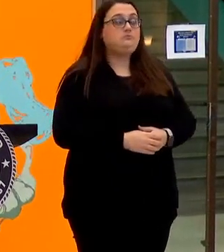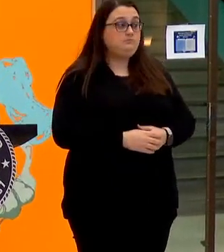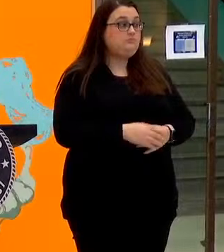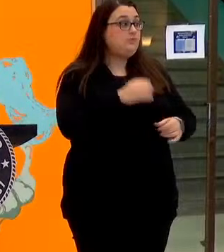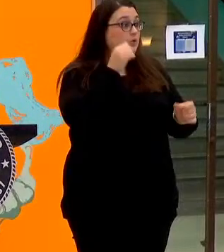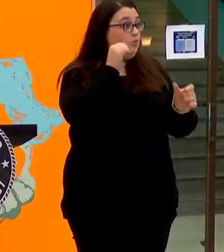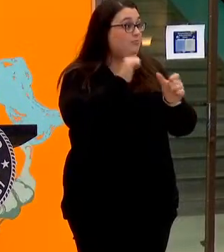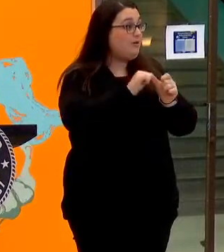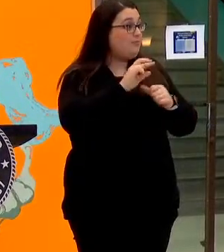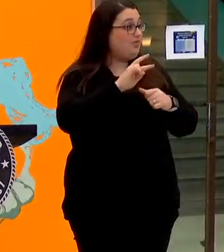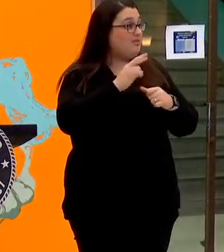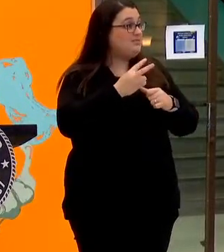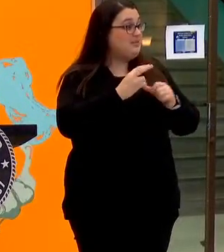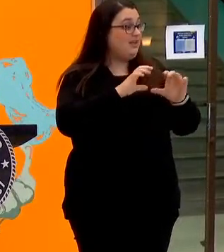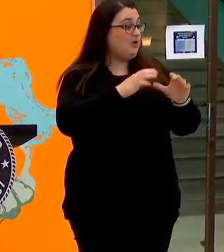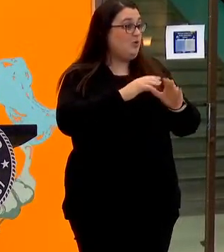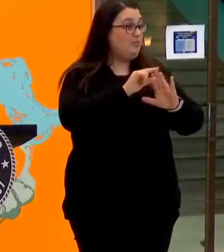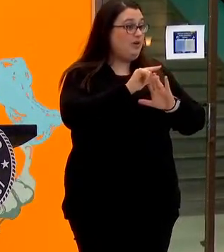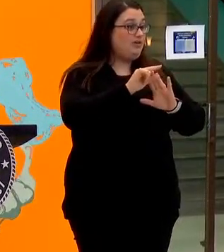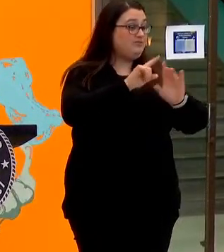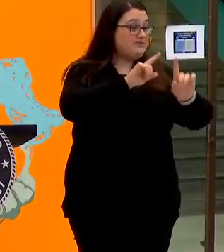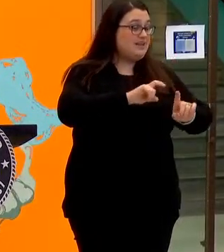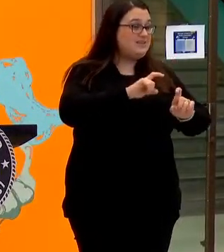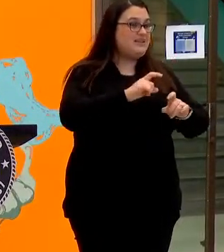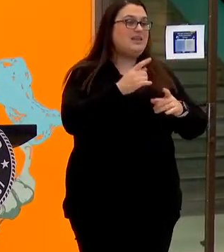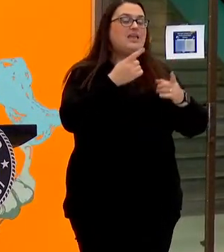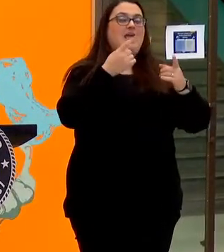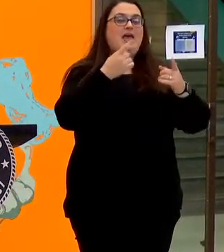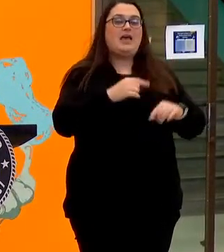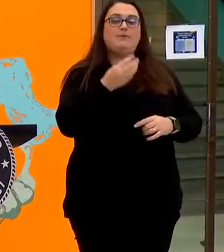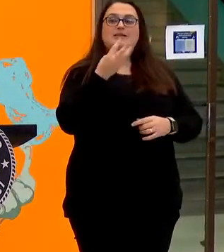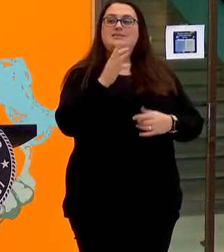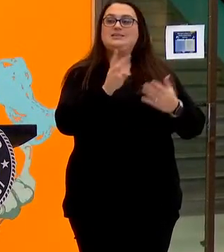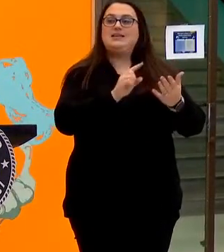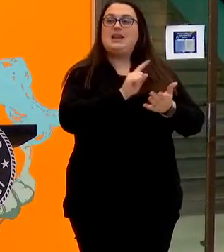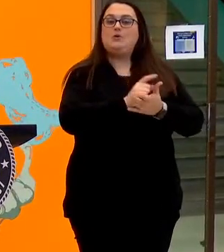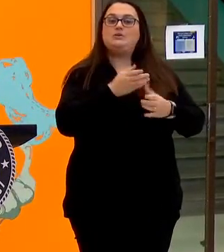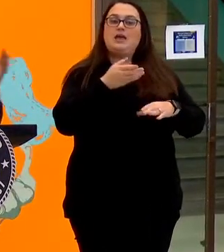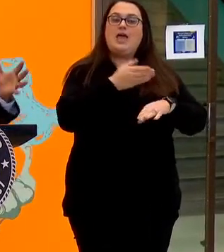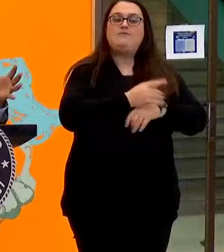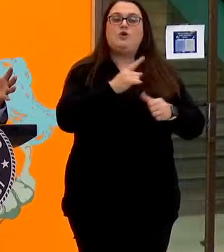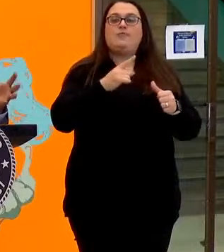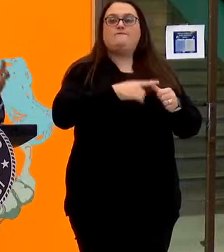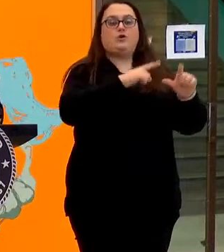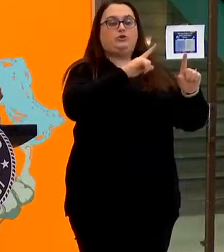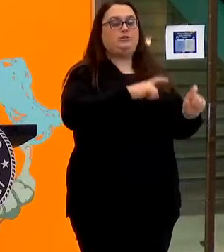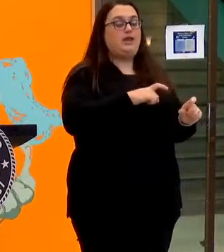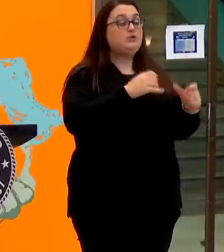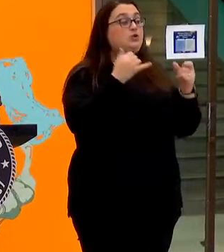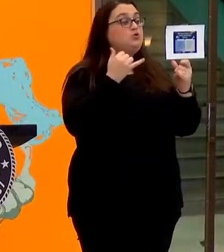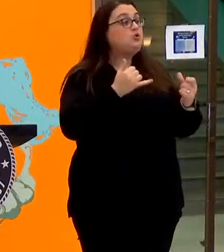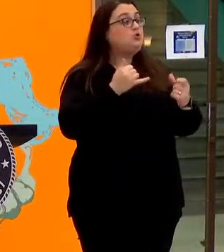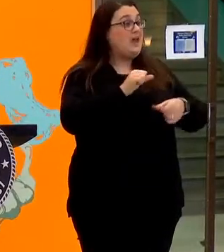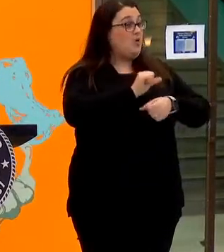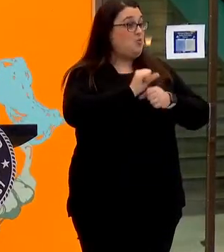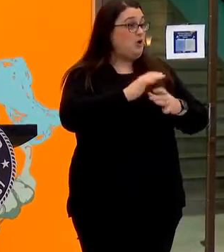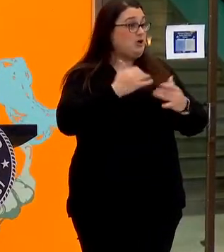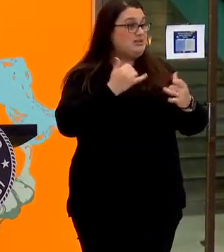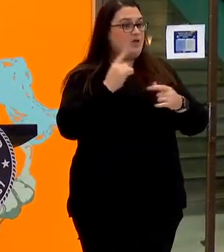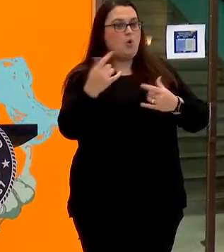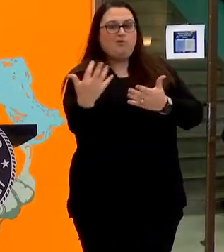Remember, the second set of tests happened 16 hours after that first round, and so crews are out collecting those samples